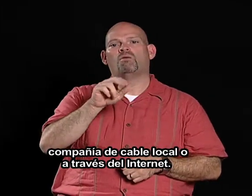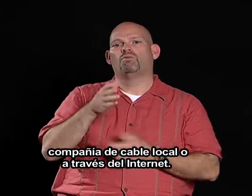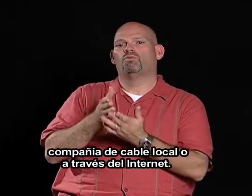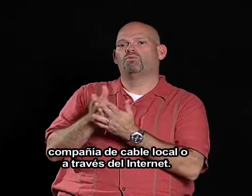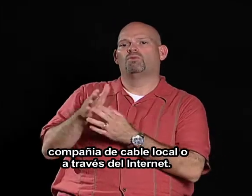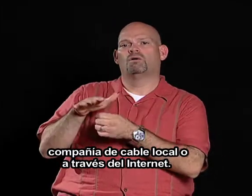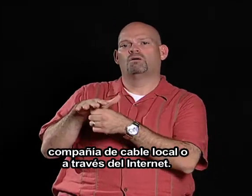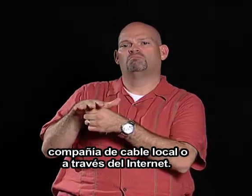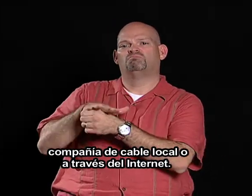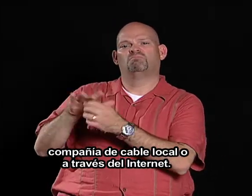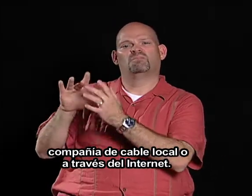or through the internet.